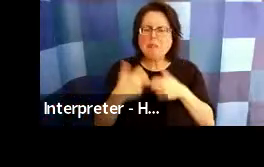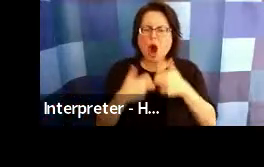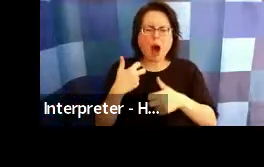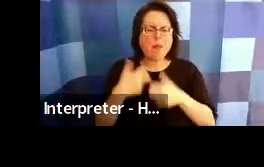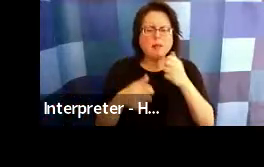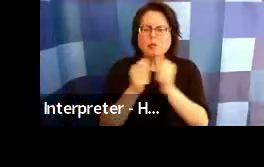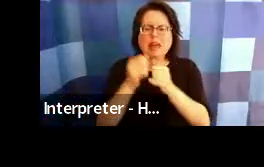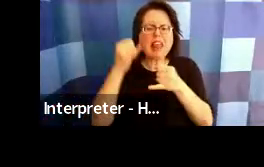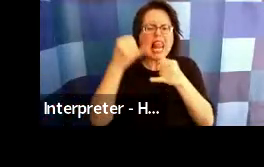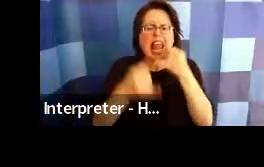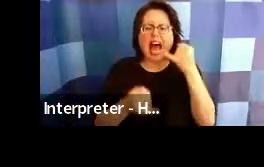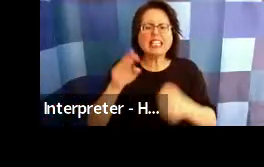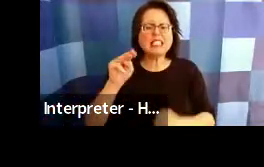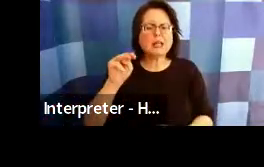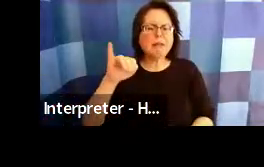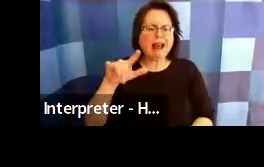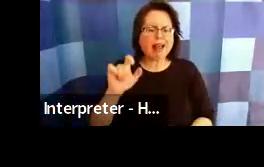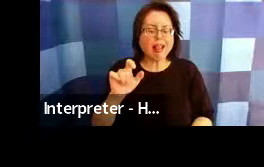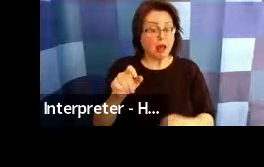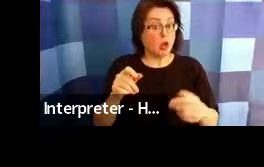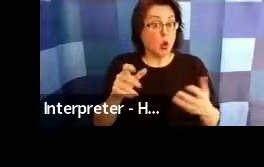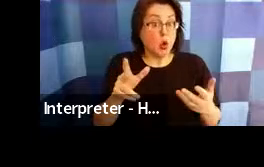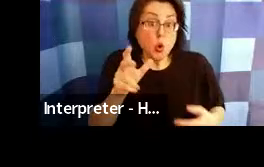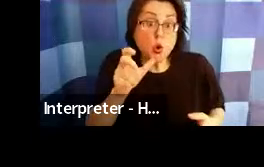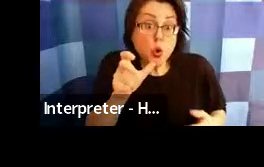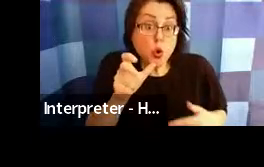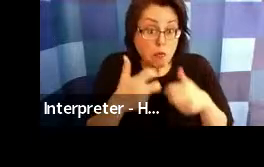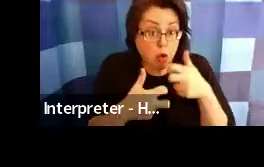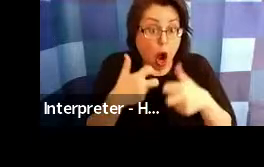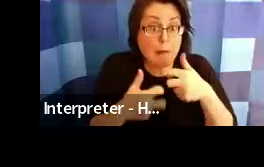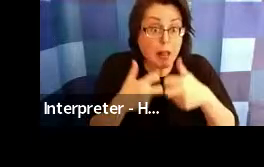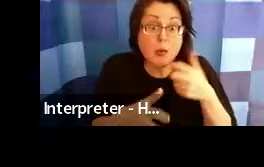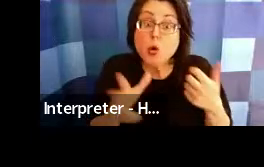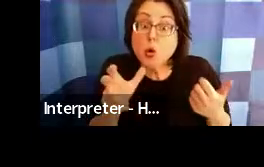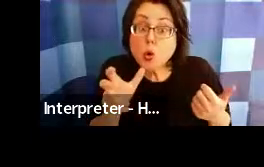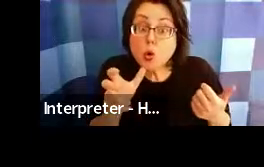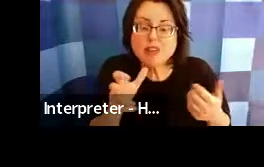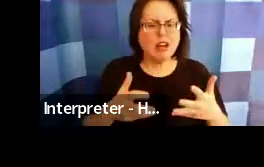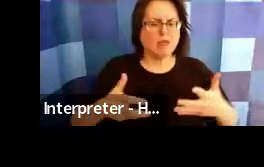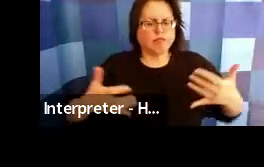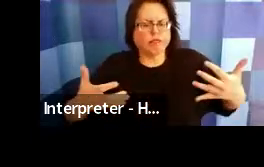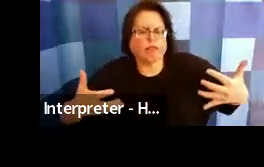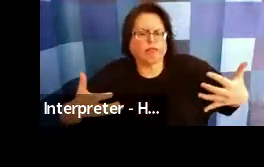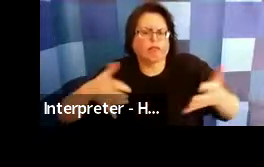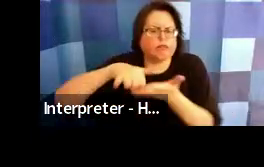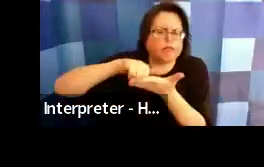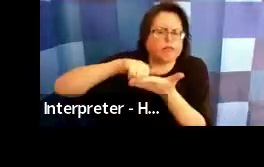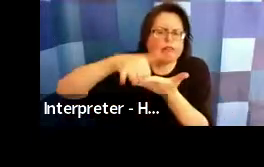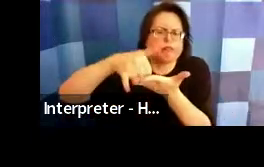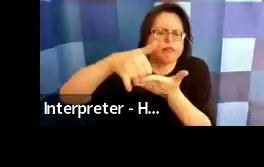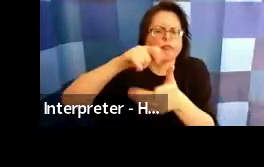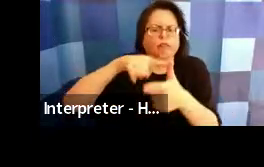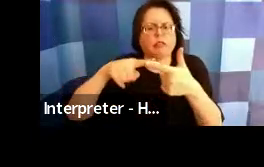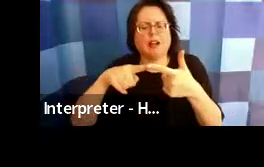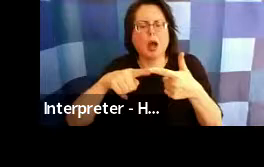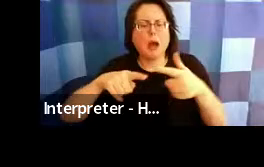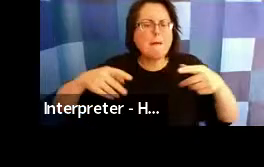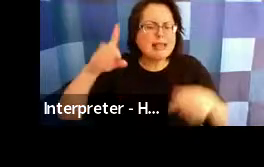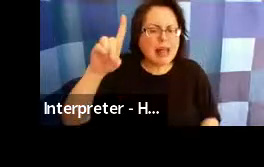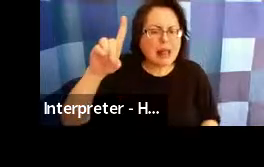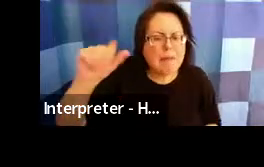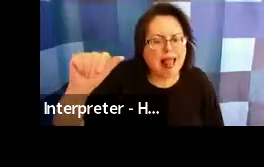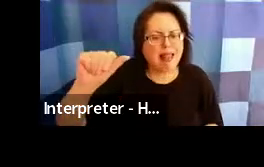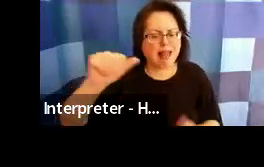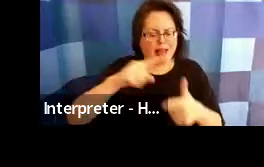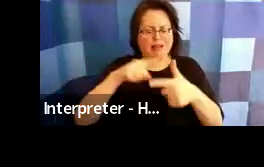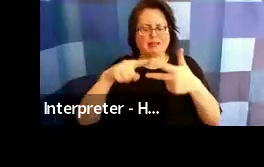with mobility impairments, people who are overweight, there's a whole variety of people who aren't served by